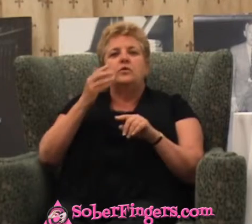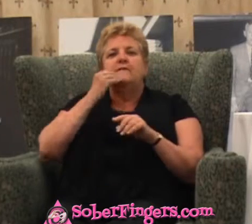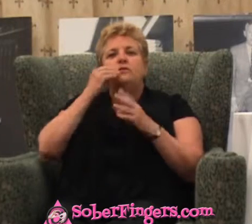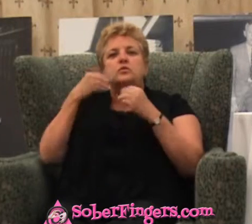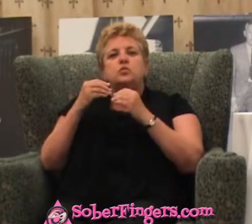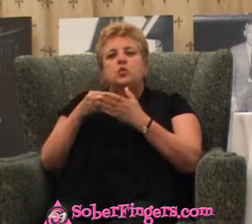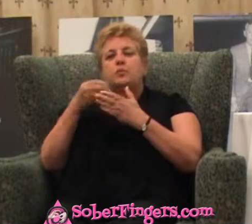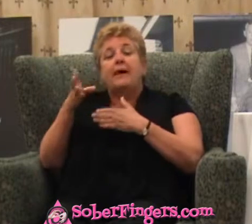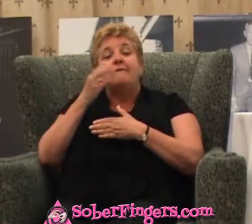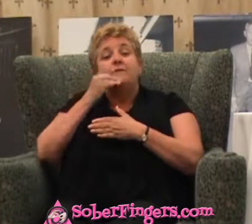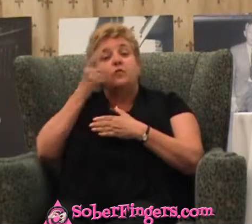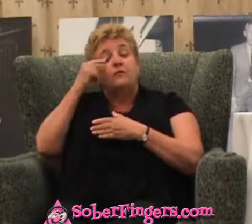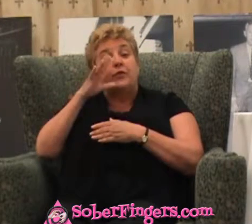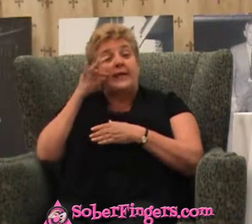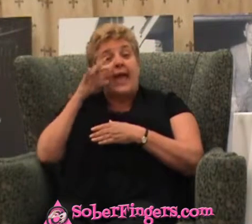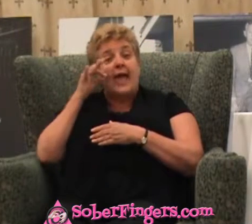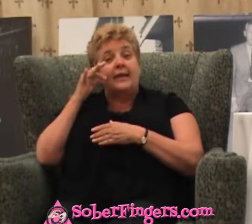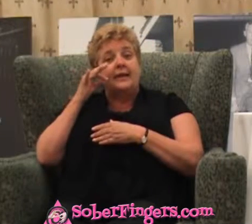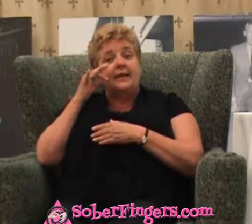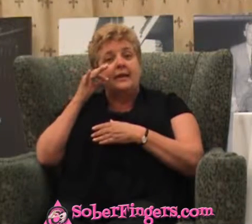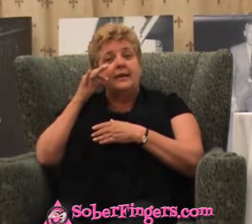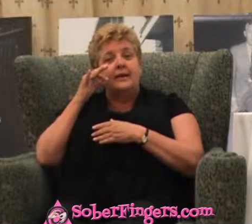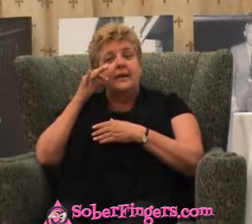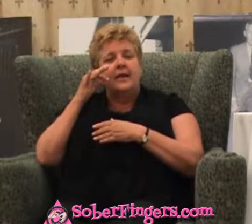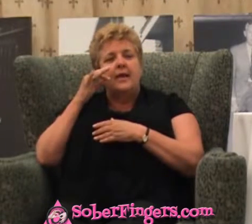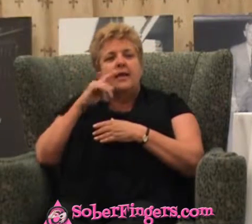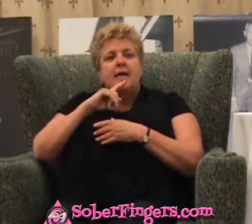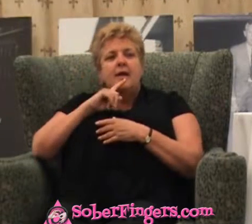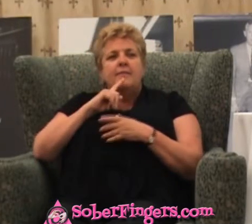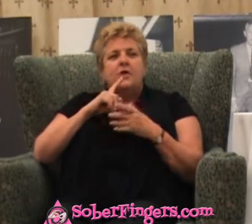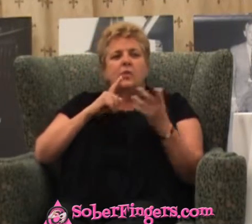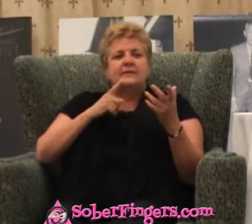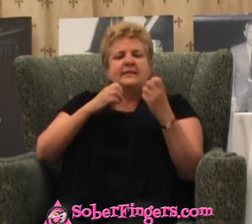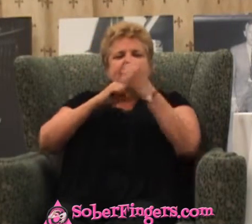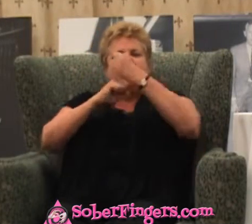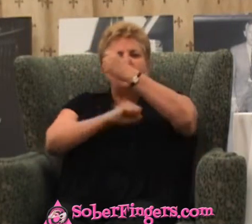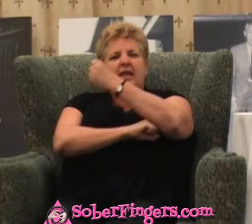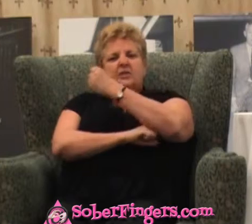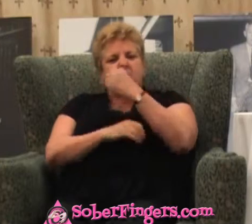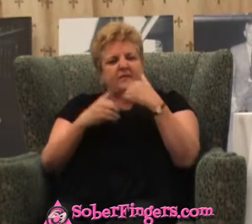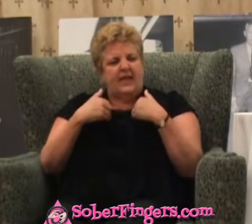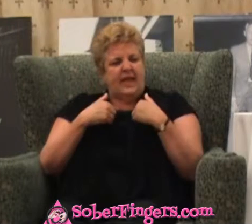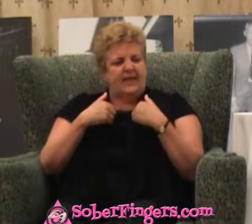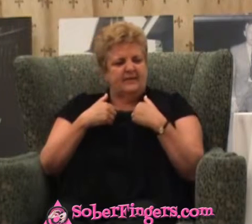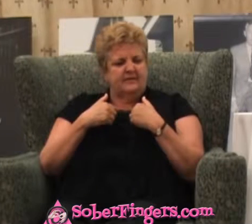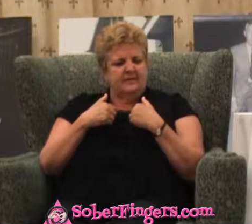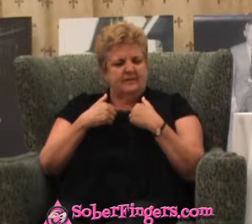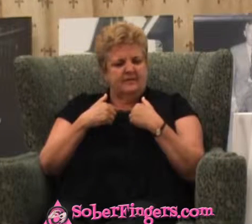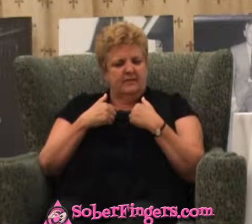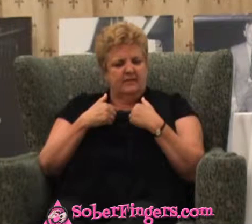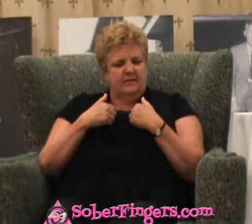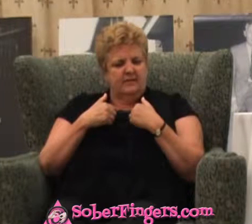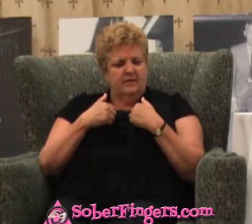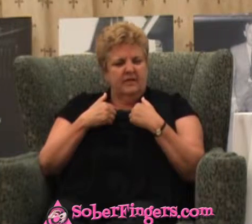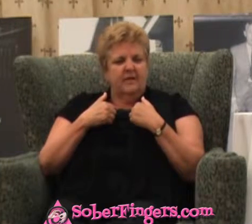and there was this rescue foundation, and they had 12, 15 boisterous little dogs, and all of them looked